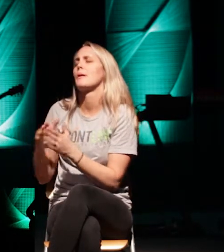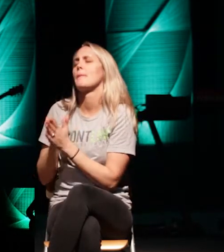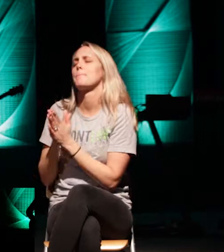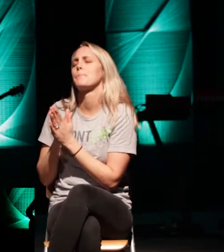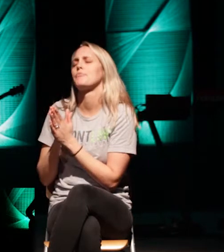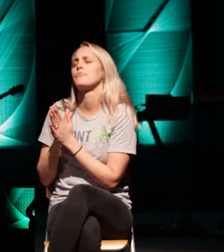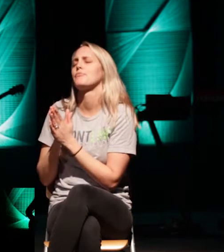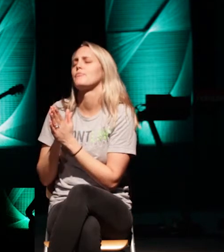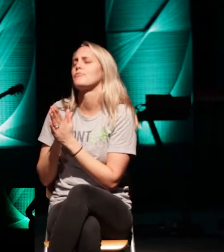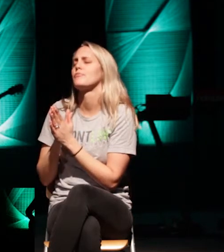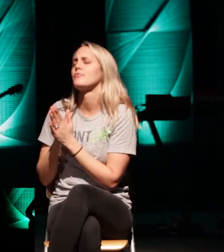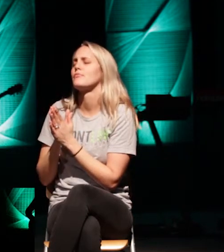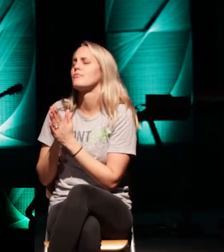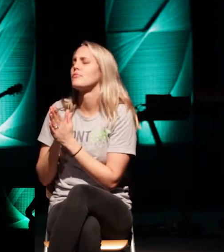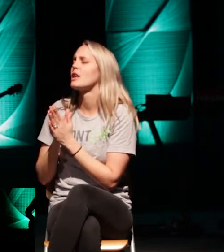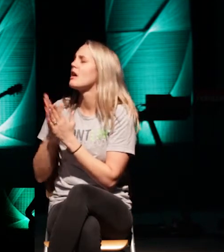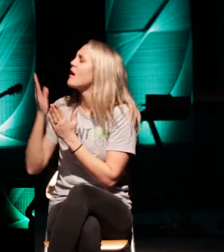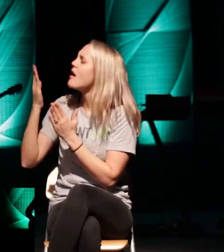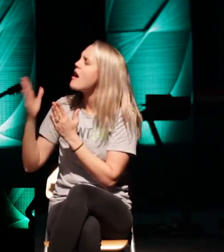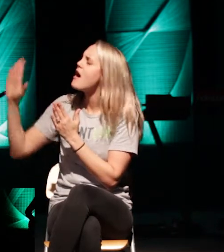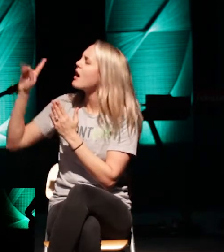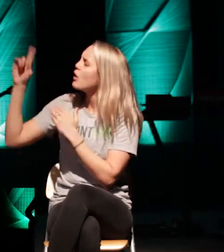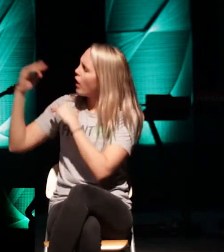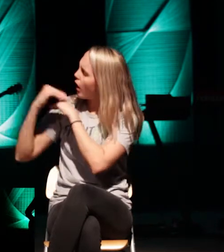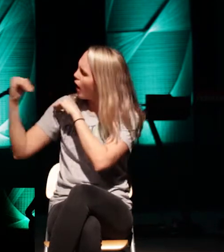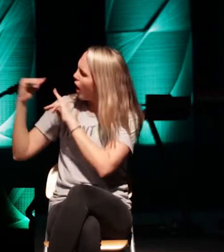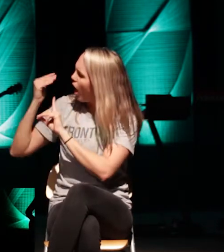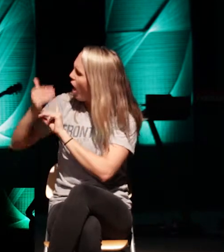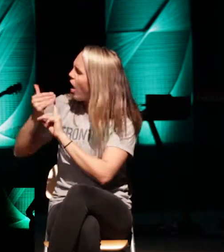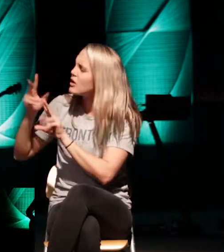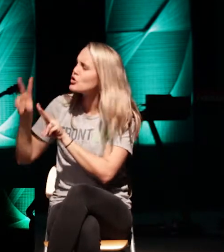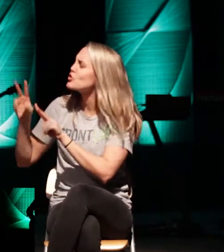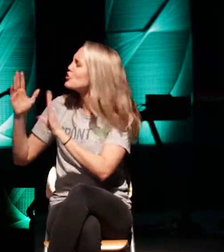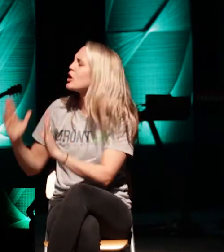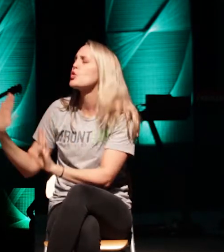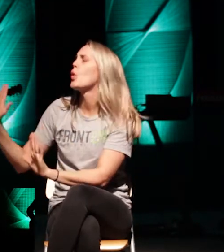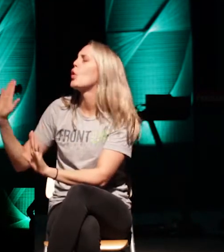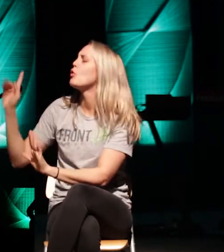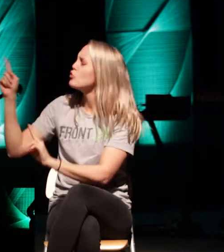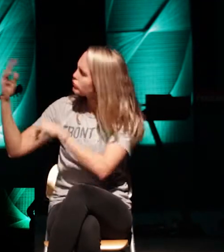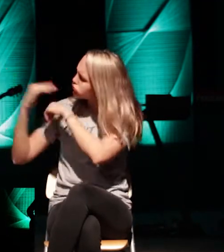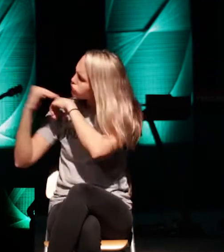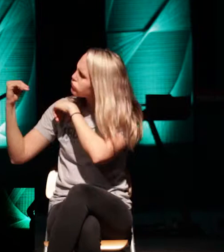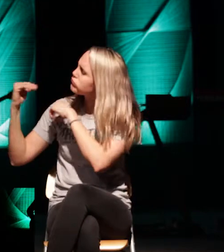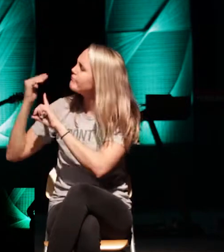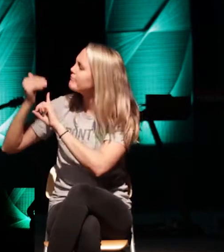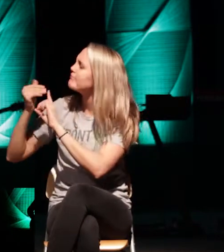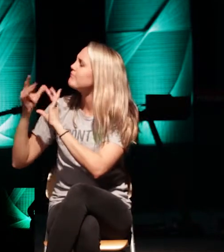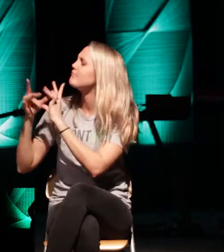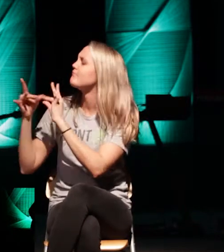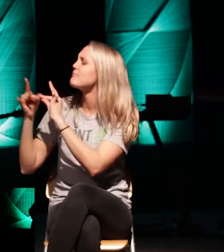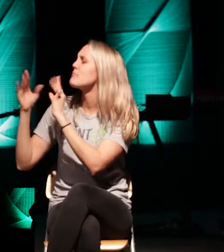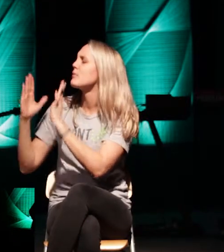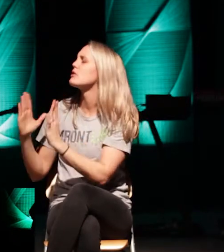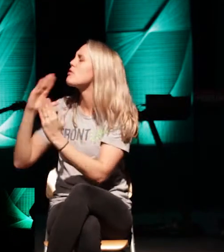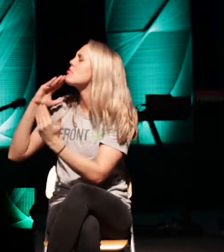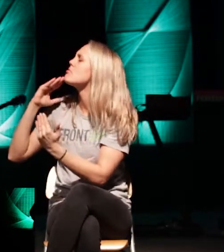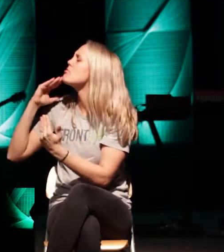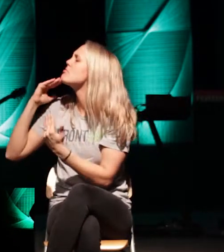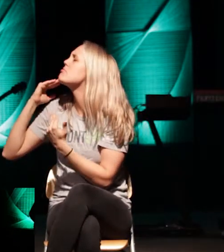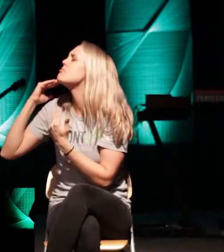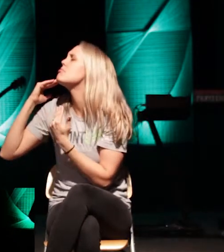God, you haven't called us to be judge, you've called us to be messenger. And so I thank you for the grace that you've showered upon us. And I pray